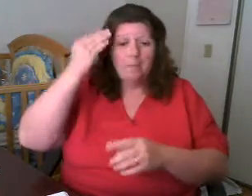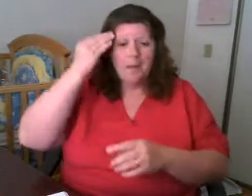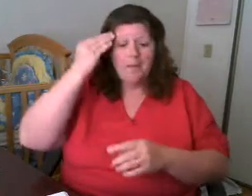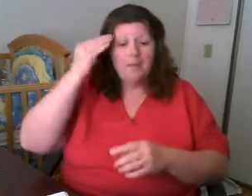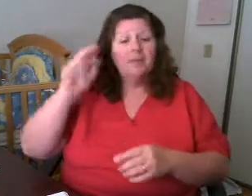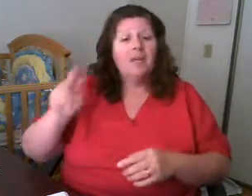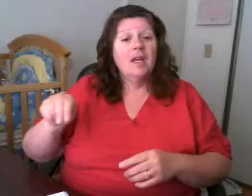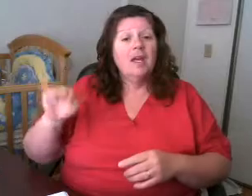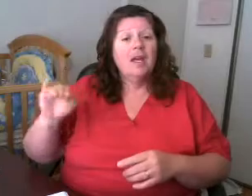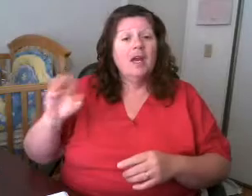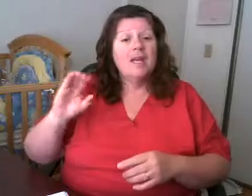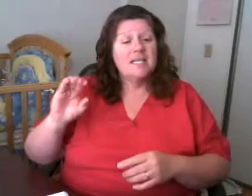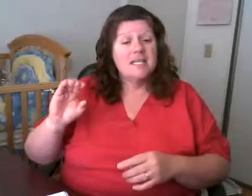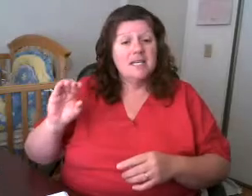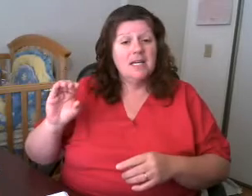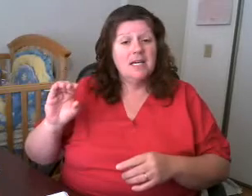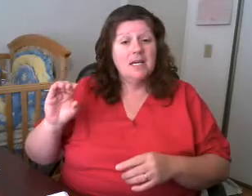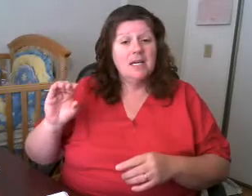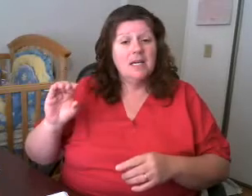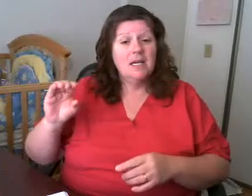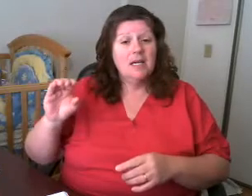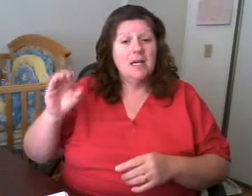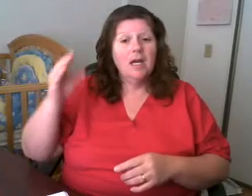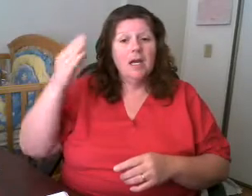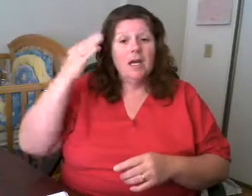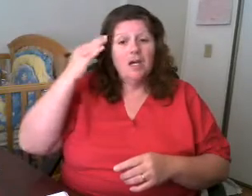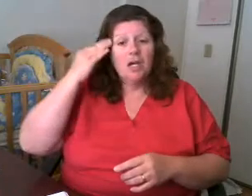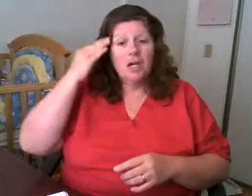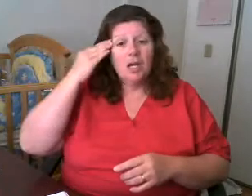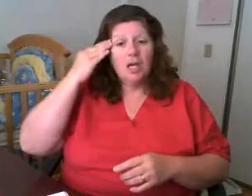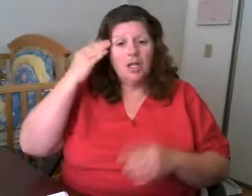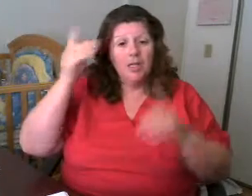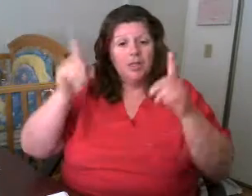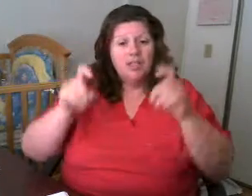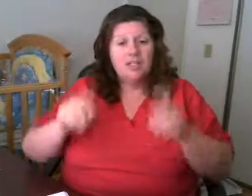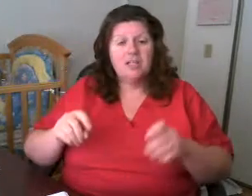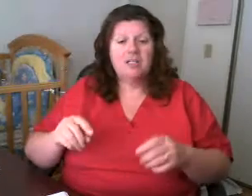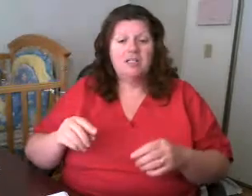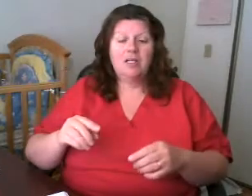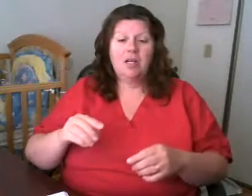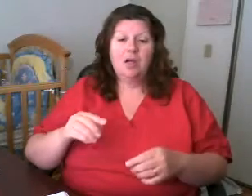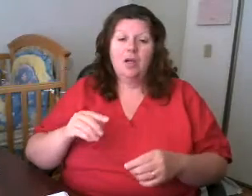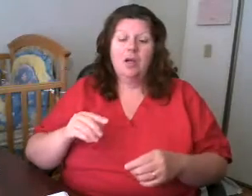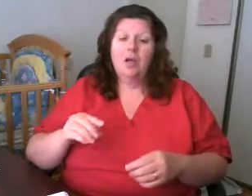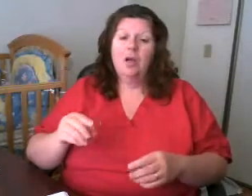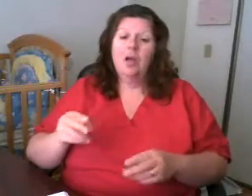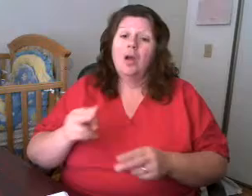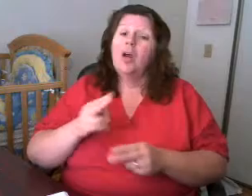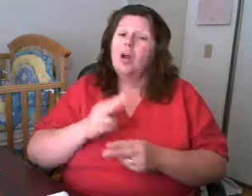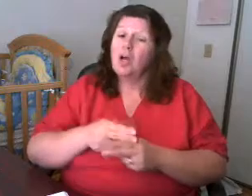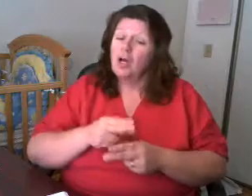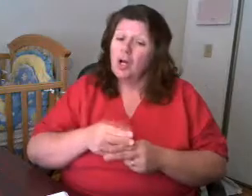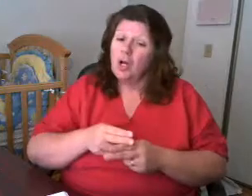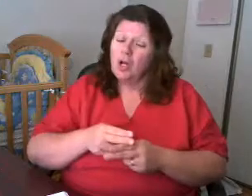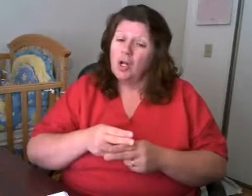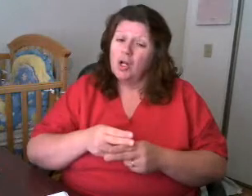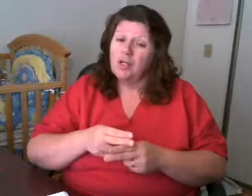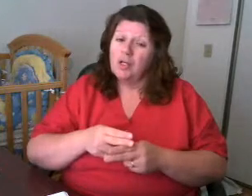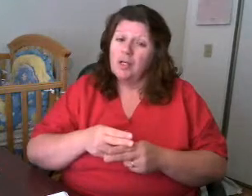test. And I'm going to give you a little bit of information, an overview of the NIC written test.